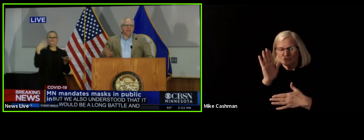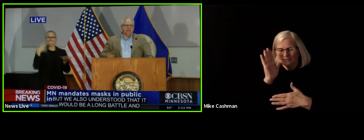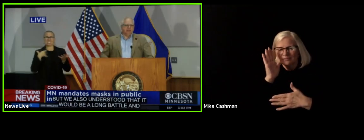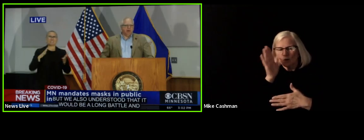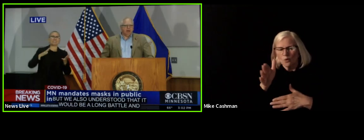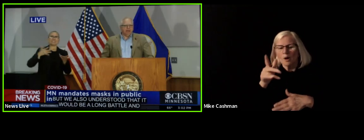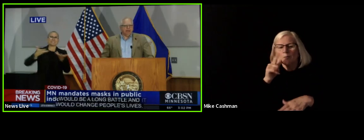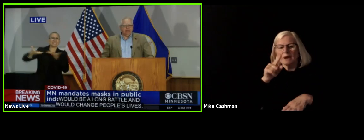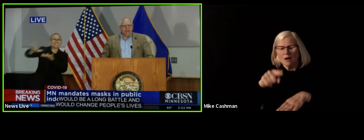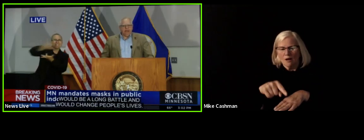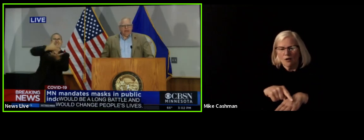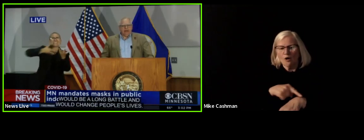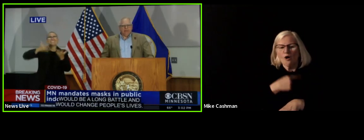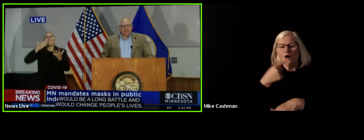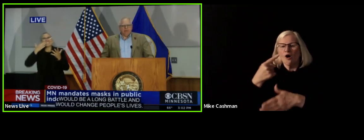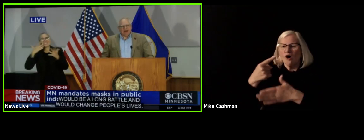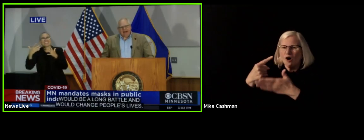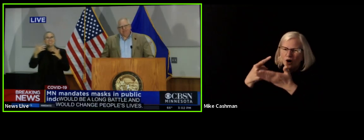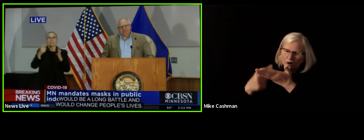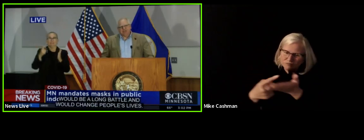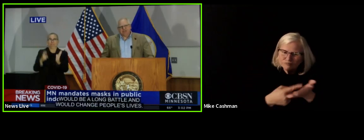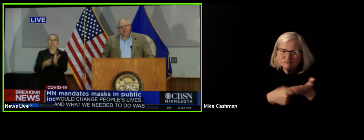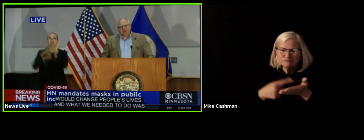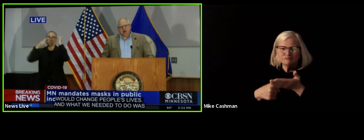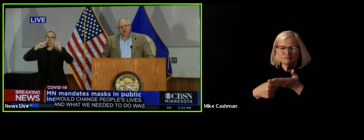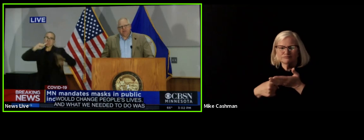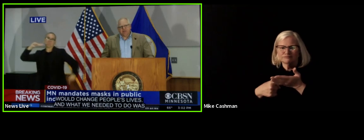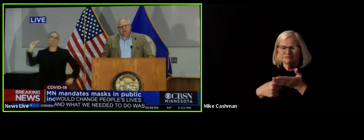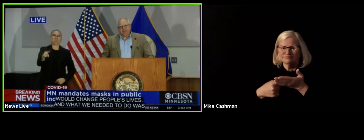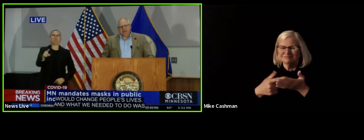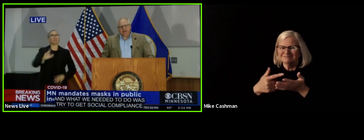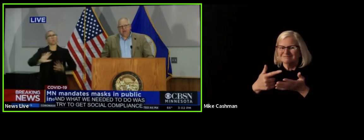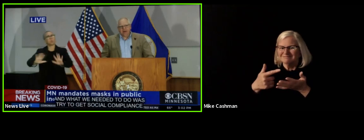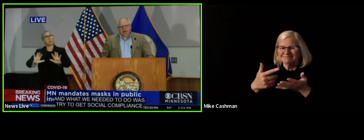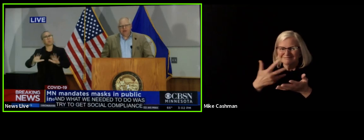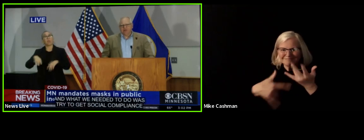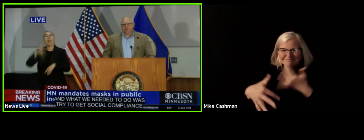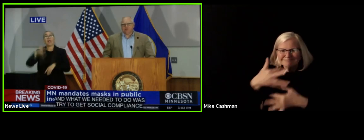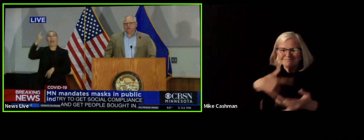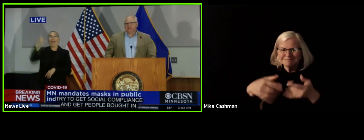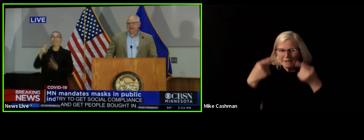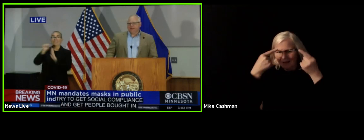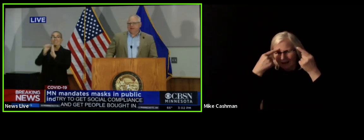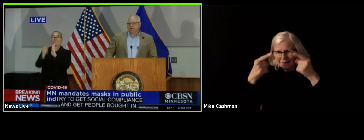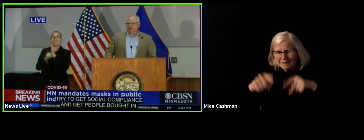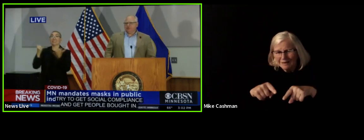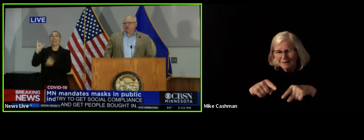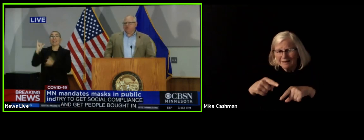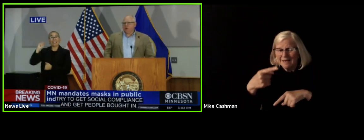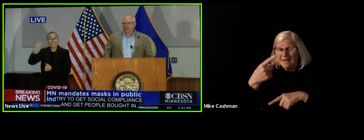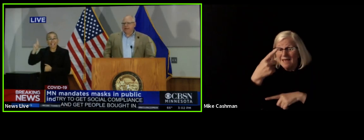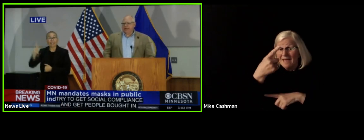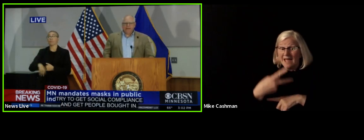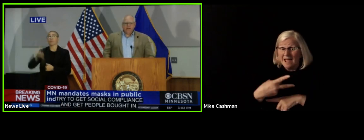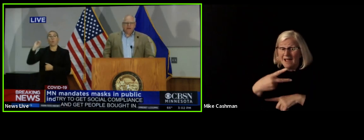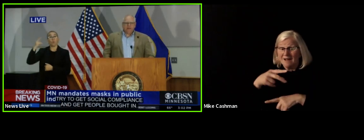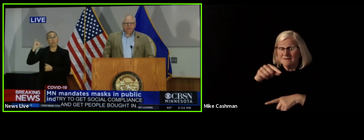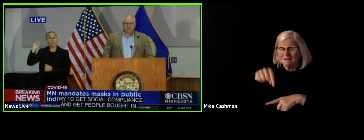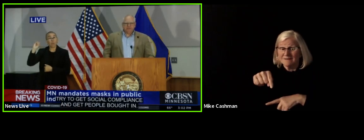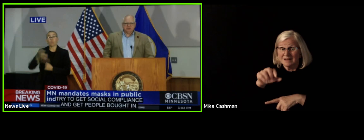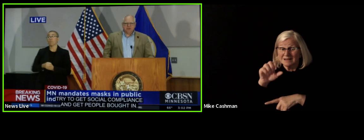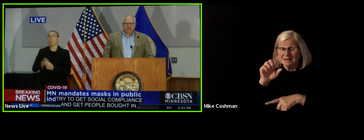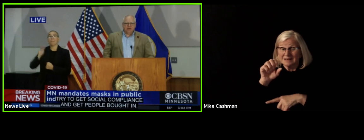to get people bought in. About half the states now have gone, I think, with Indiana, Ohio, and us going today. I think it brings us to 28. A